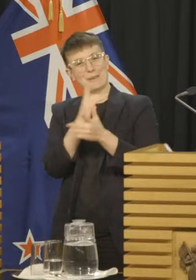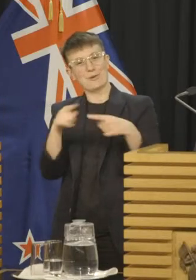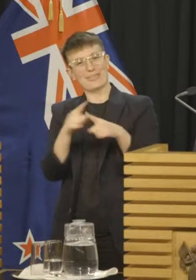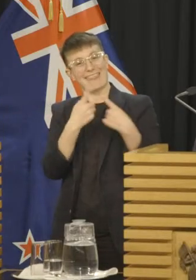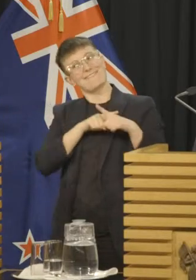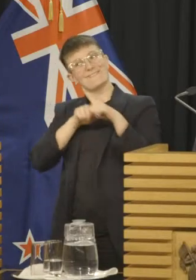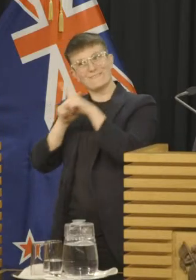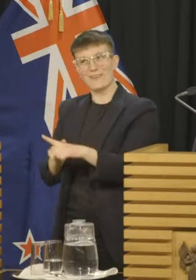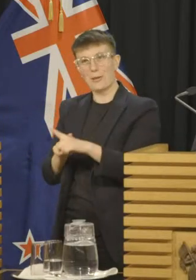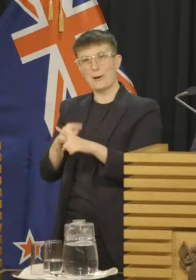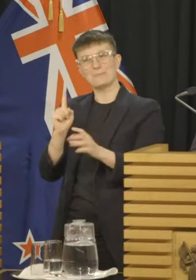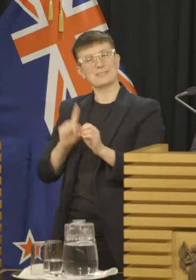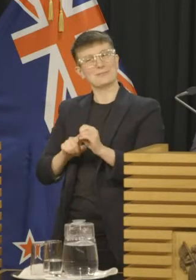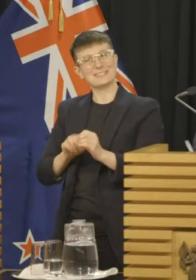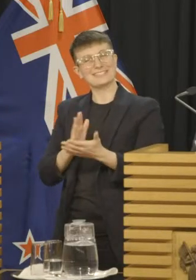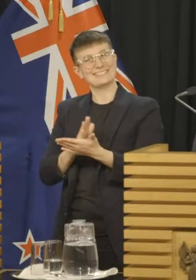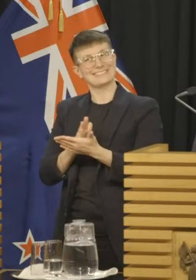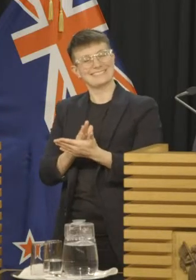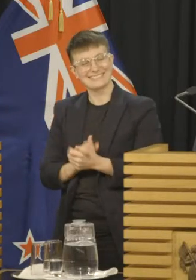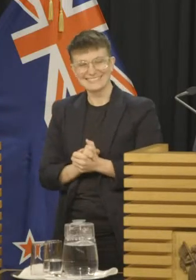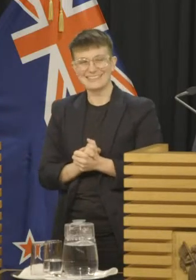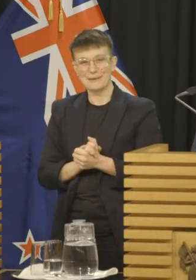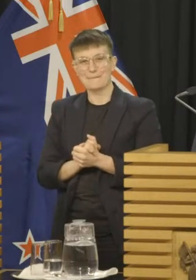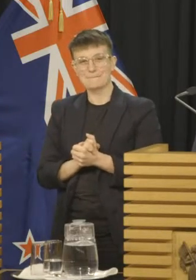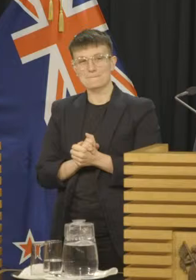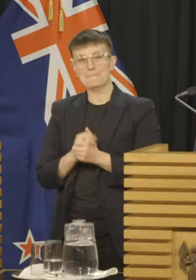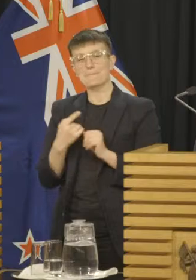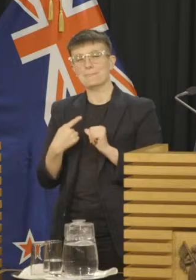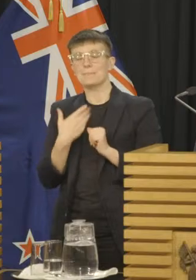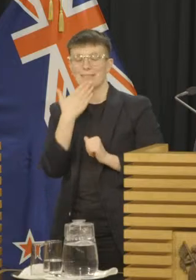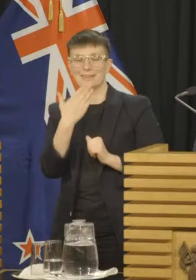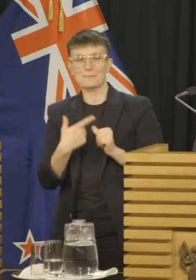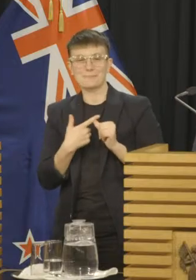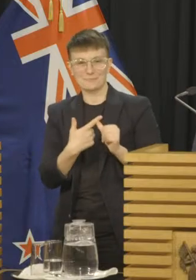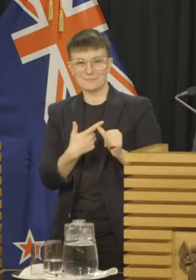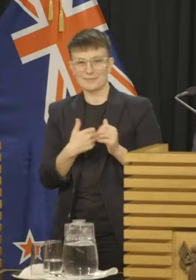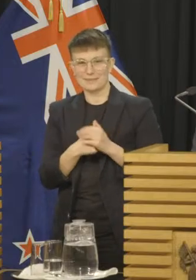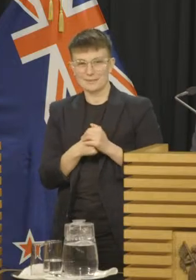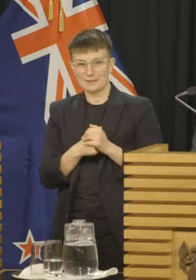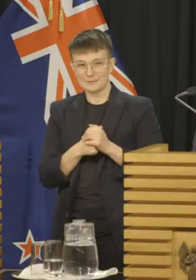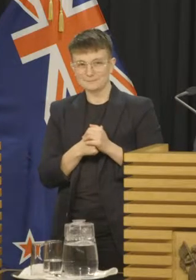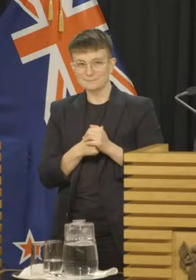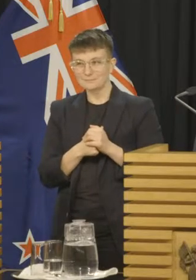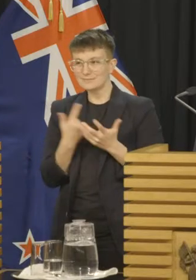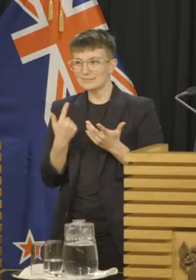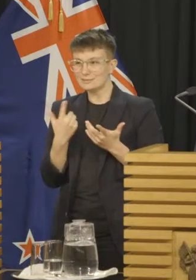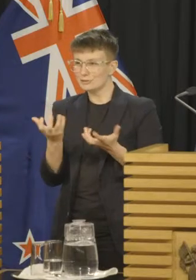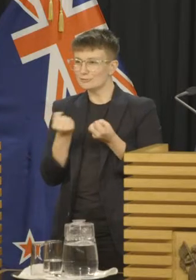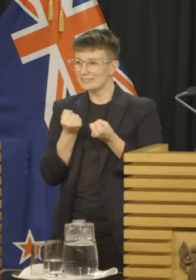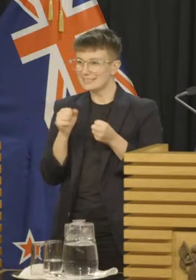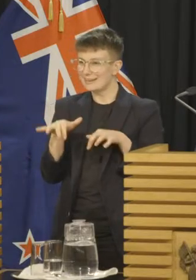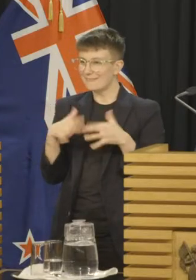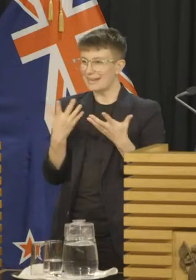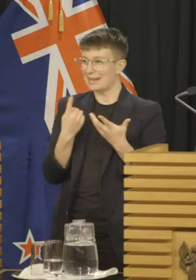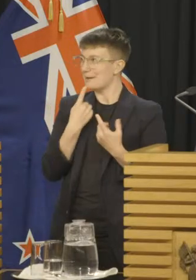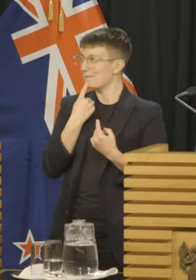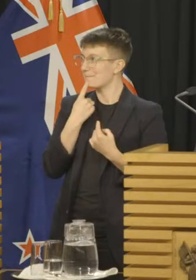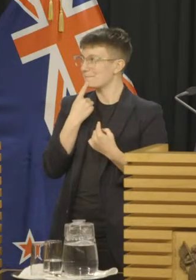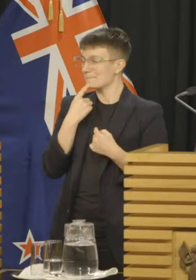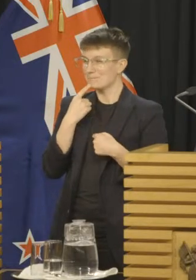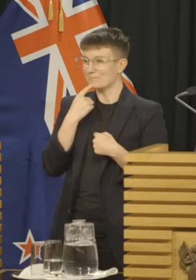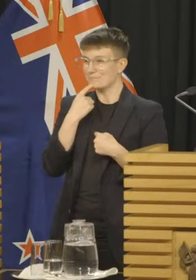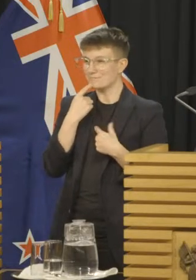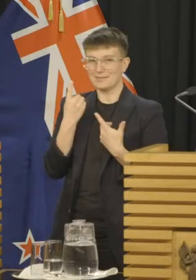any noteworthy gifts or messages? I'm interested in how the Prime Minister celebrates their 40th birthday. Oh, well, like everyone